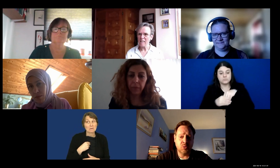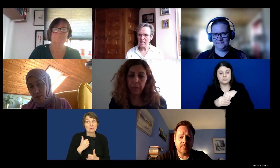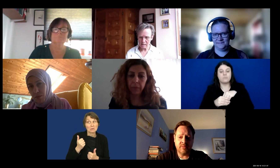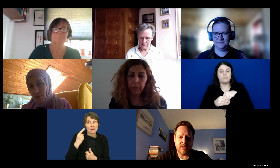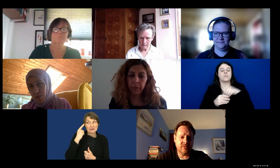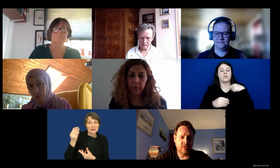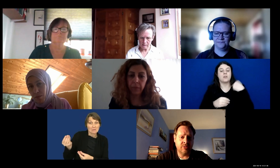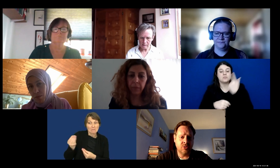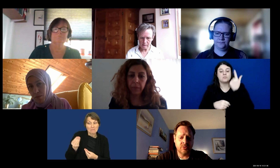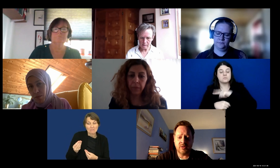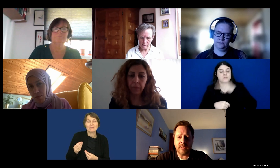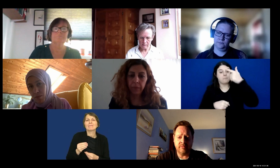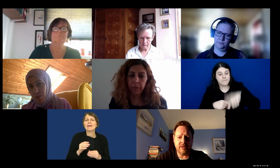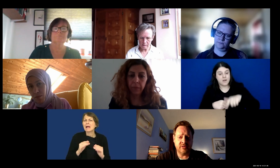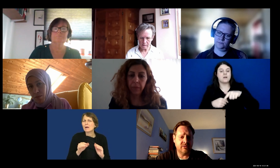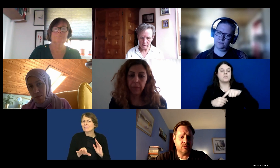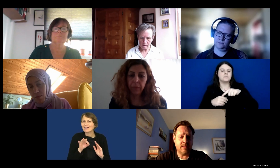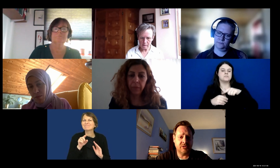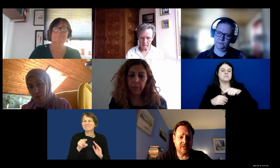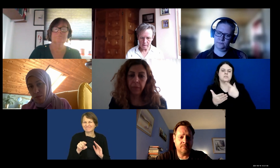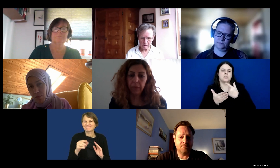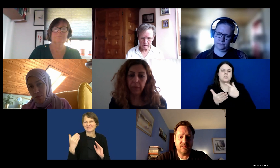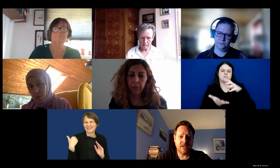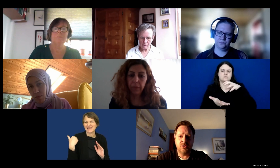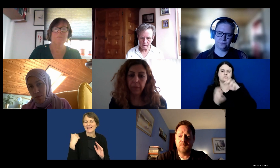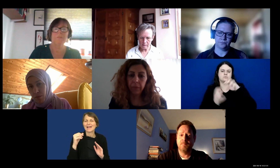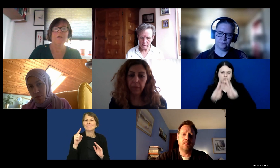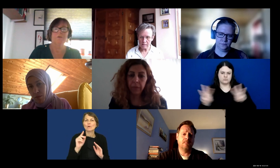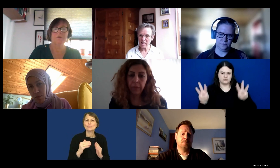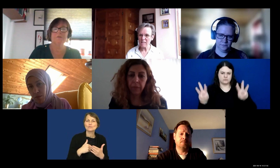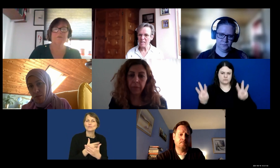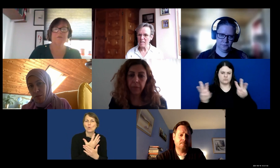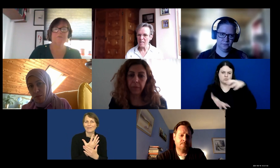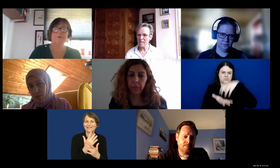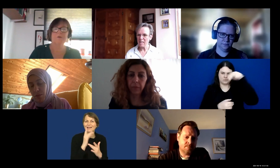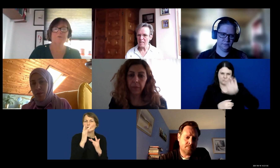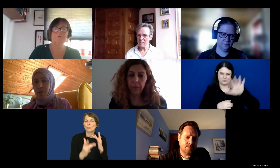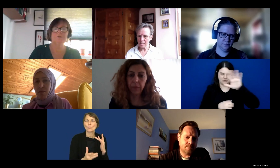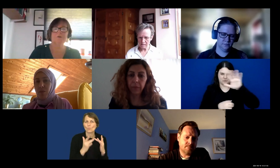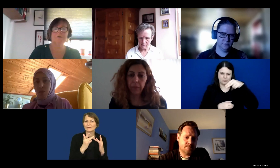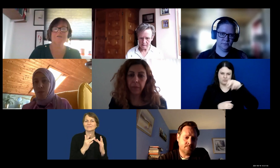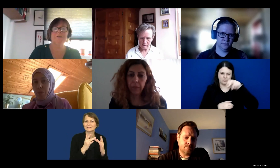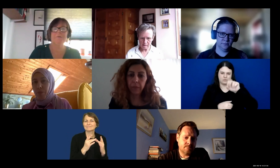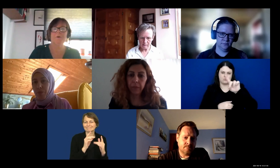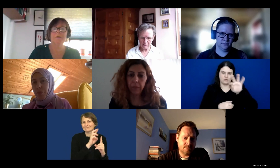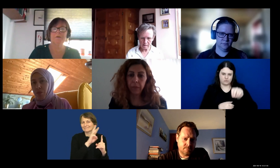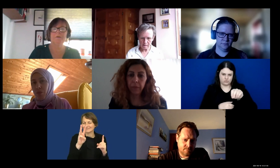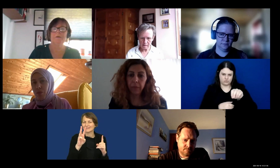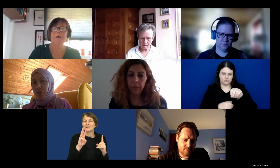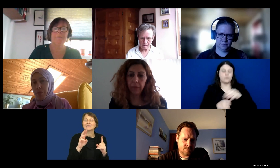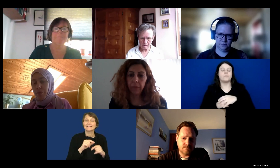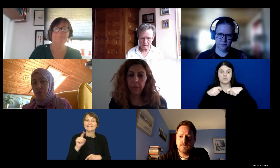find more about that on the Nordic Welfare Centre website. Thank you. Great, yes, we got Nordic Cognition